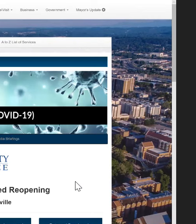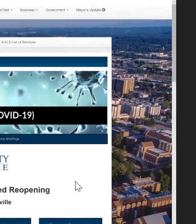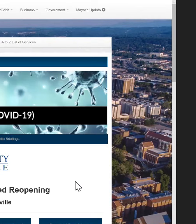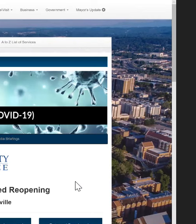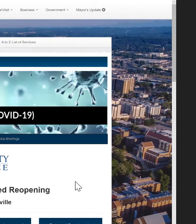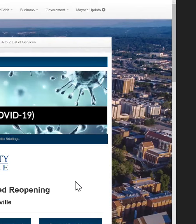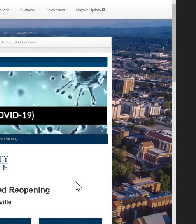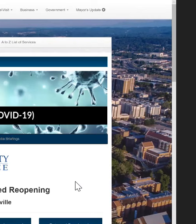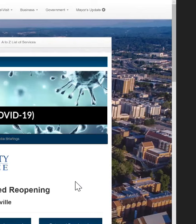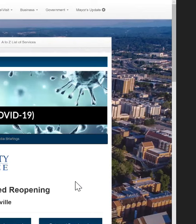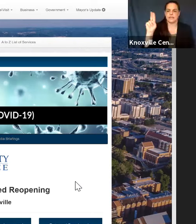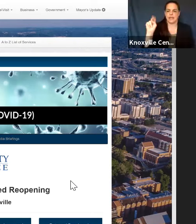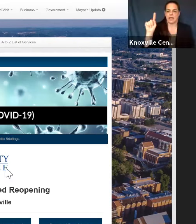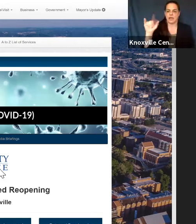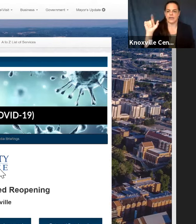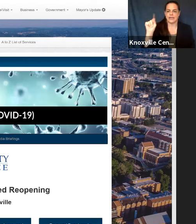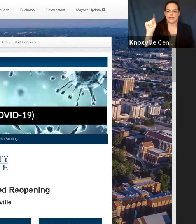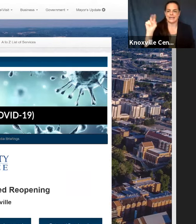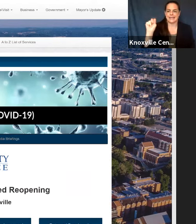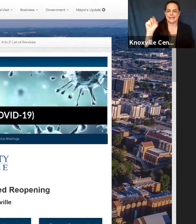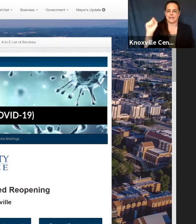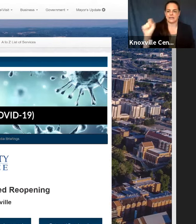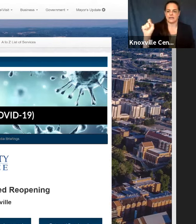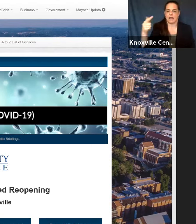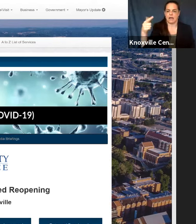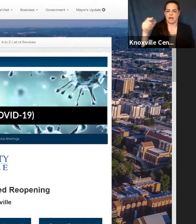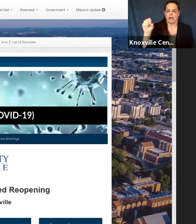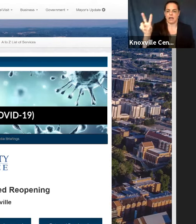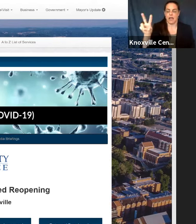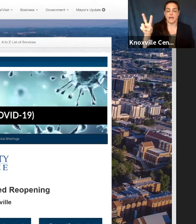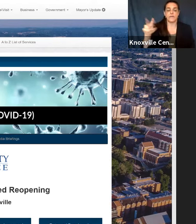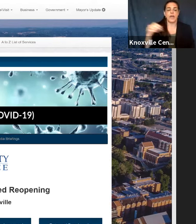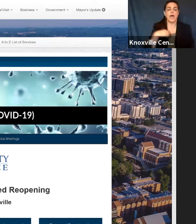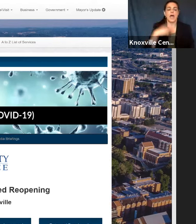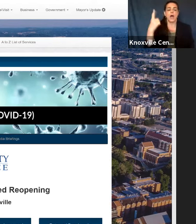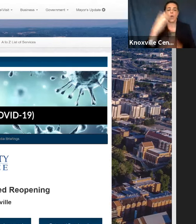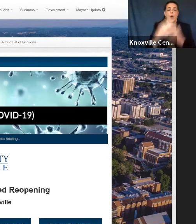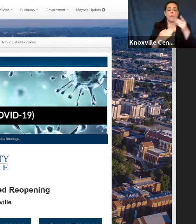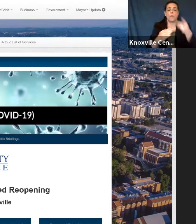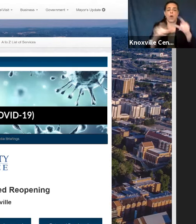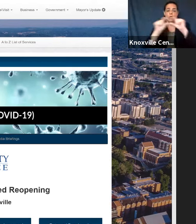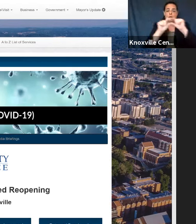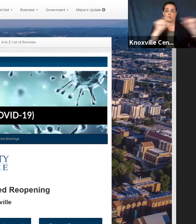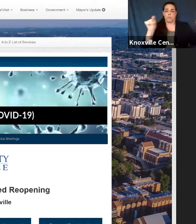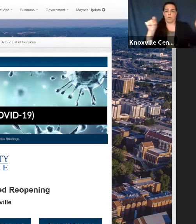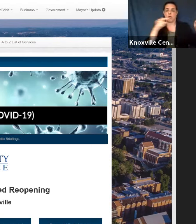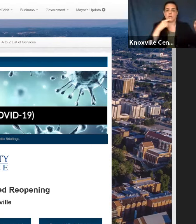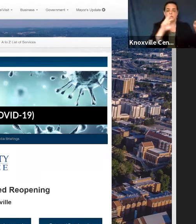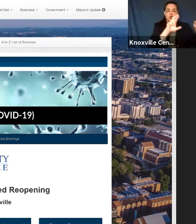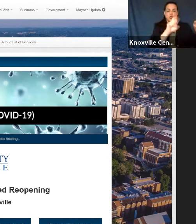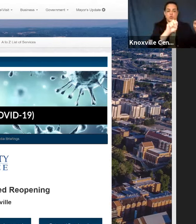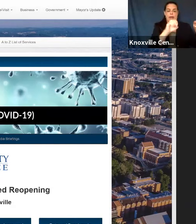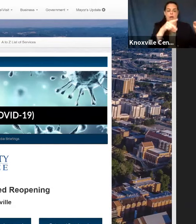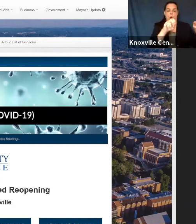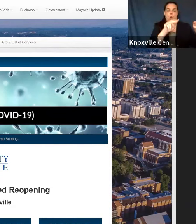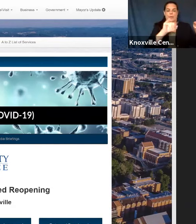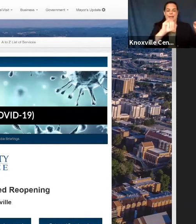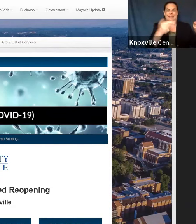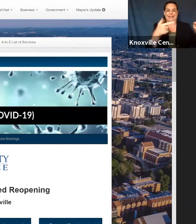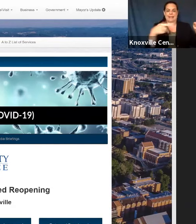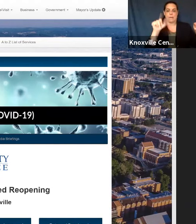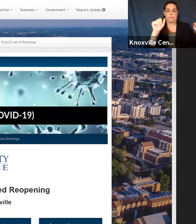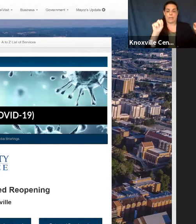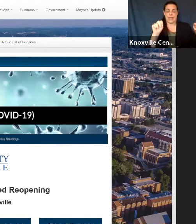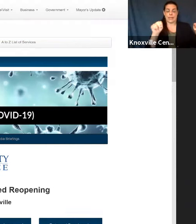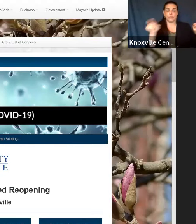covid.knoxcountytn.gov. There's a section in the navigation bar that says reopening plan. When you click on this